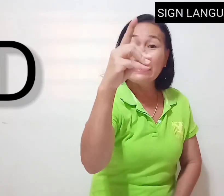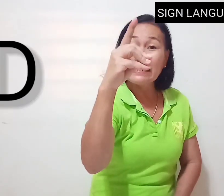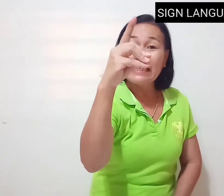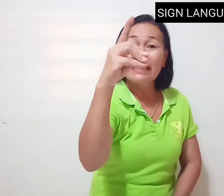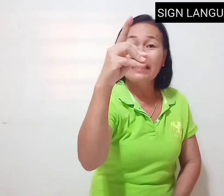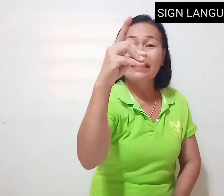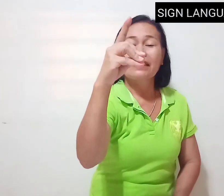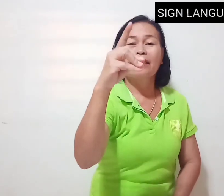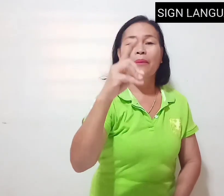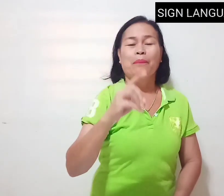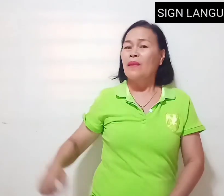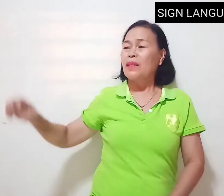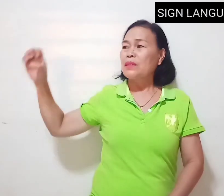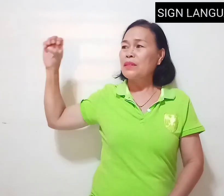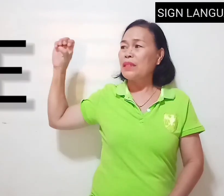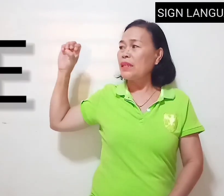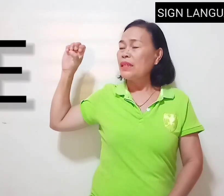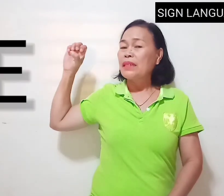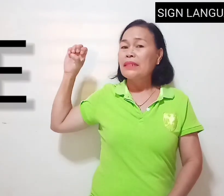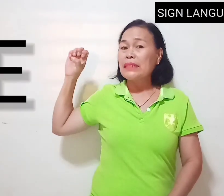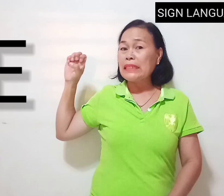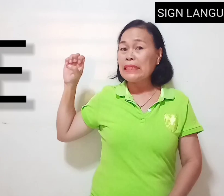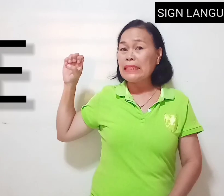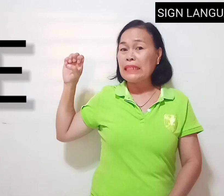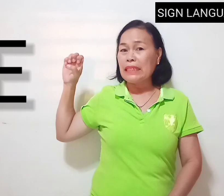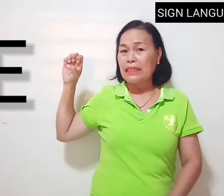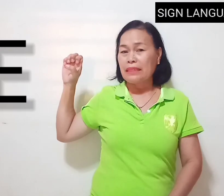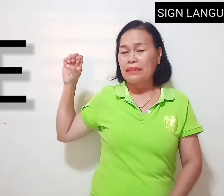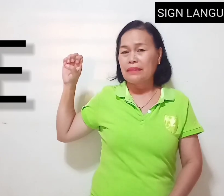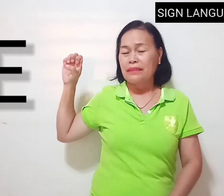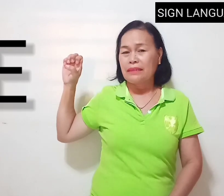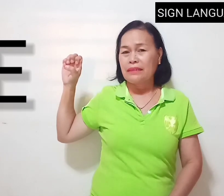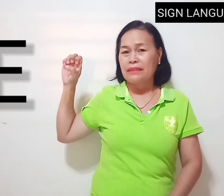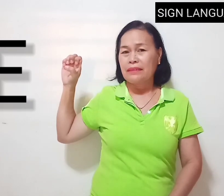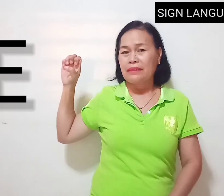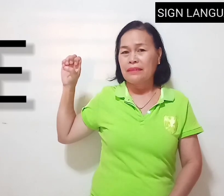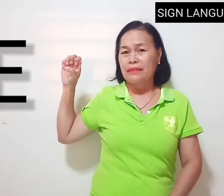D. Letter E.